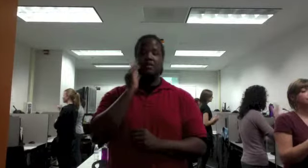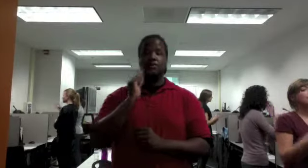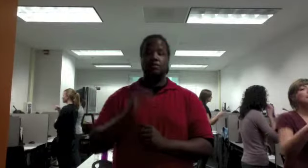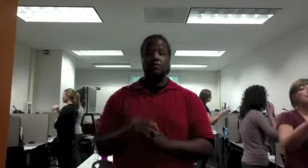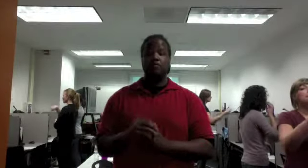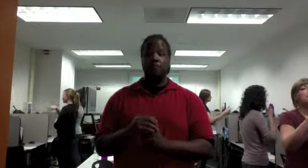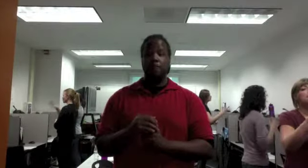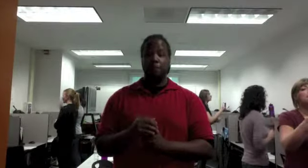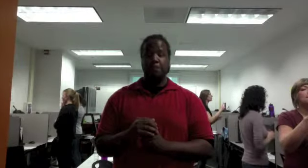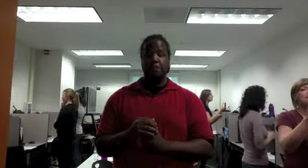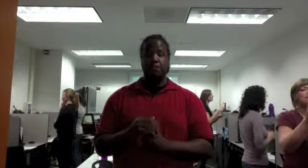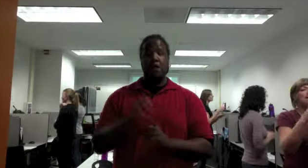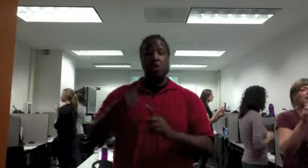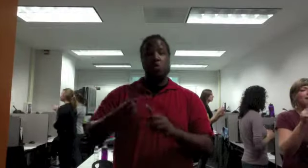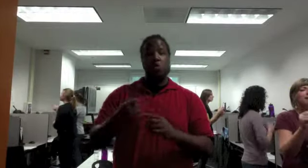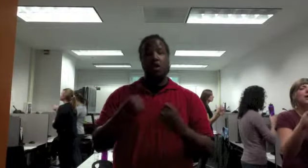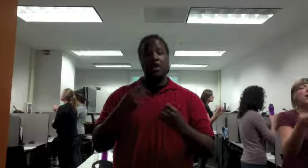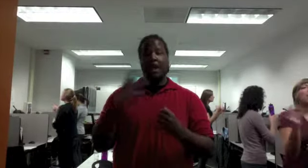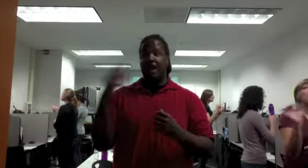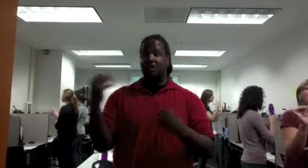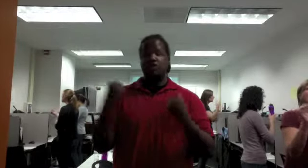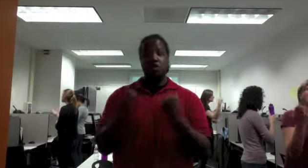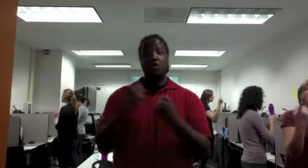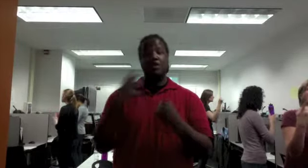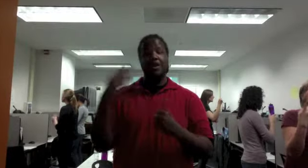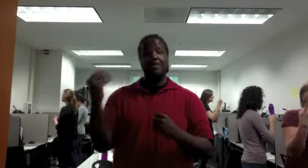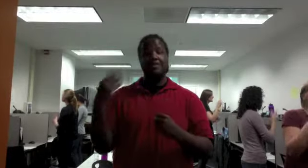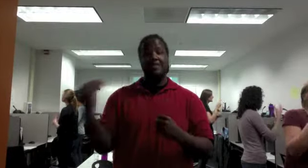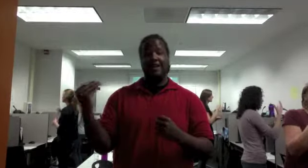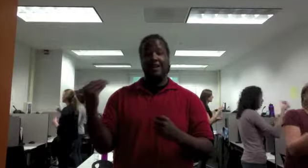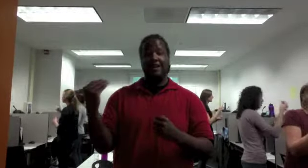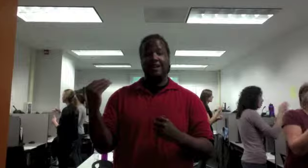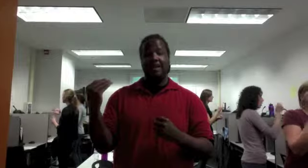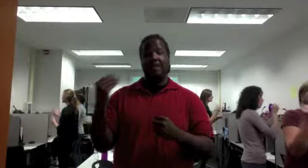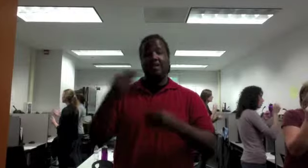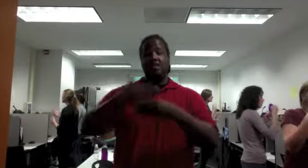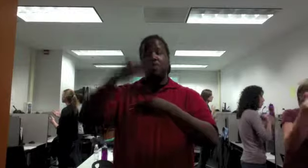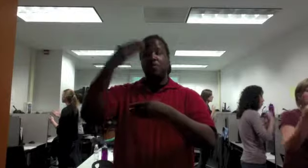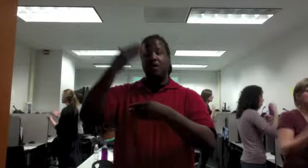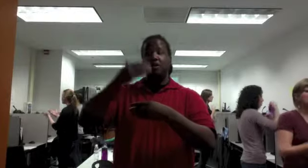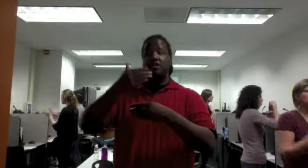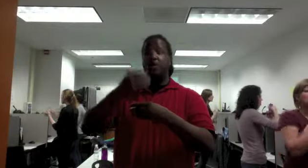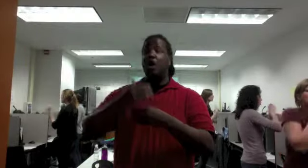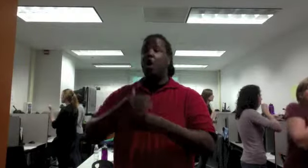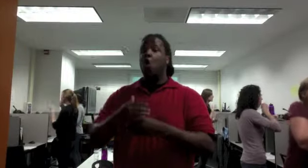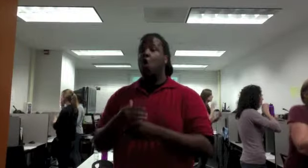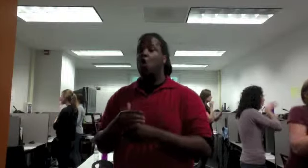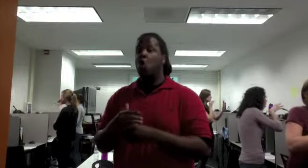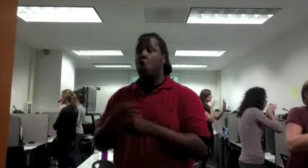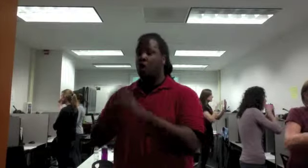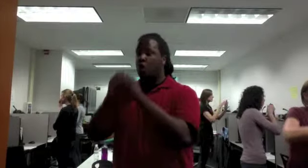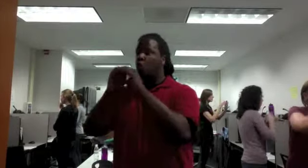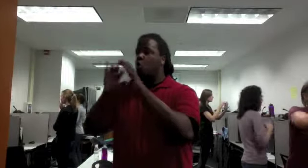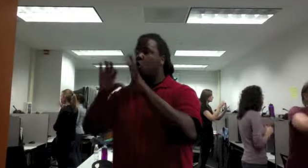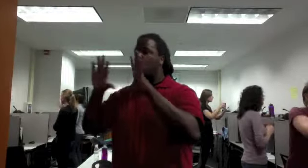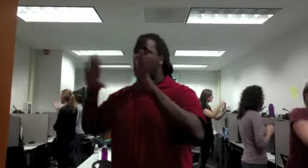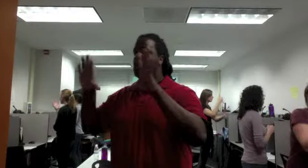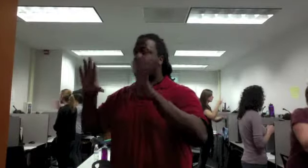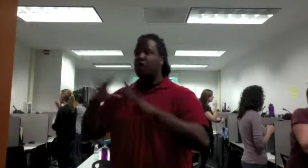it. When it's cold outside and you breathe on the window glass. Okay, that's one. Cold outside, you go